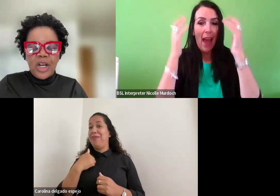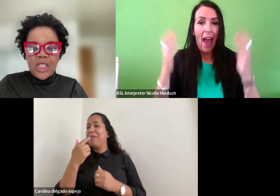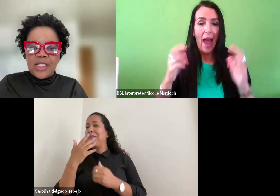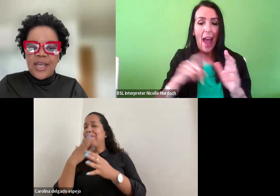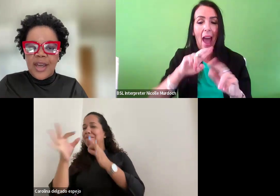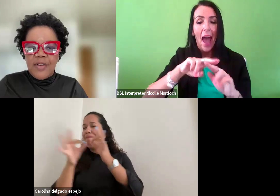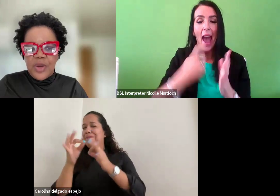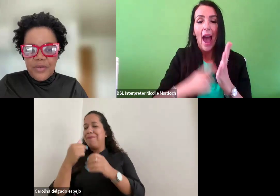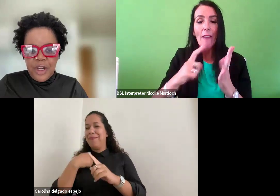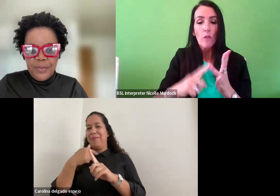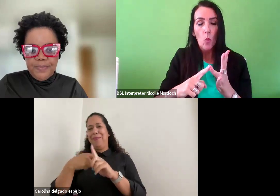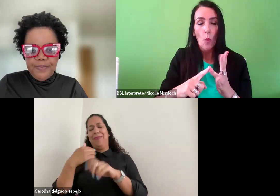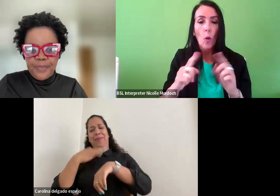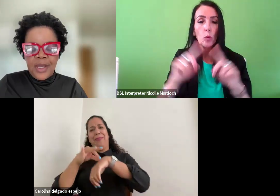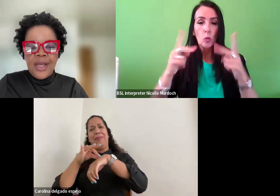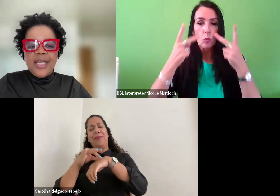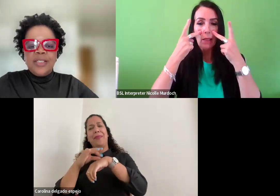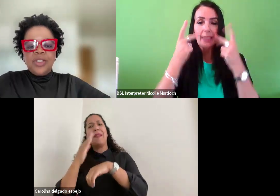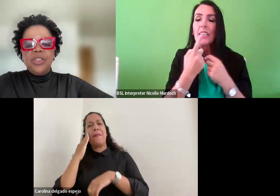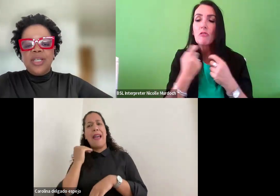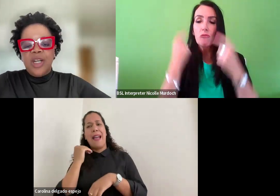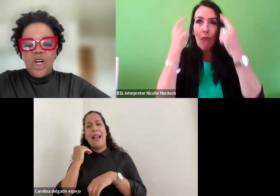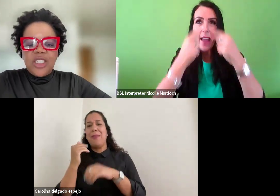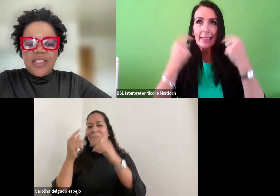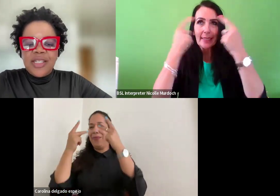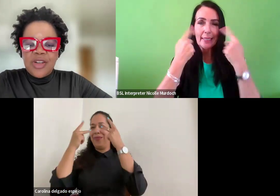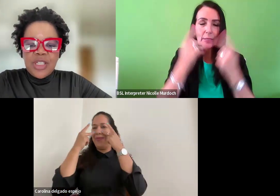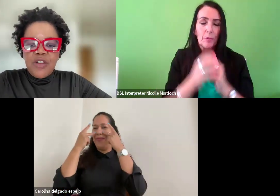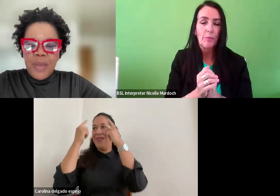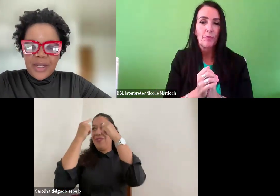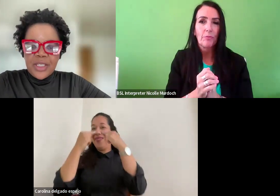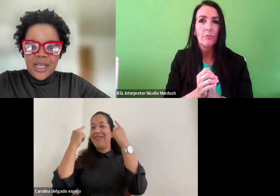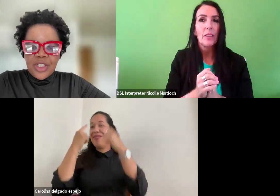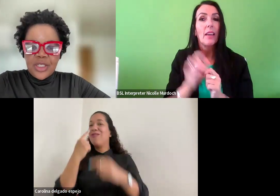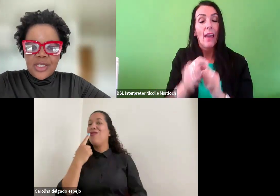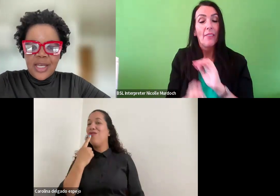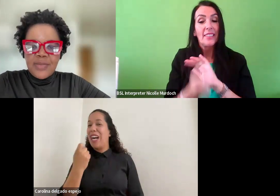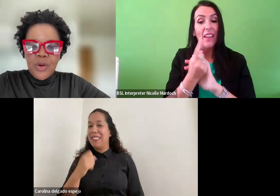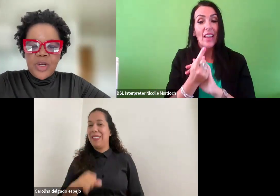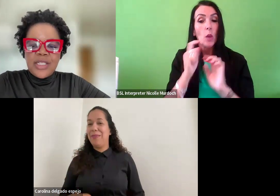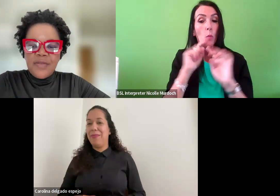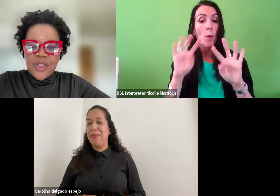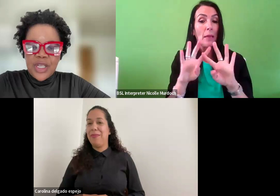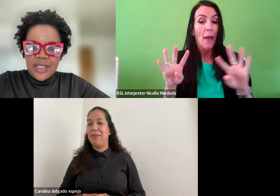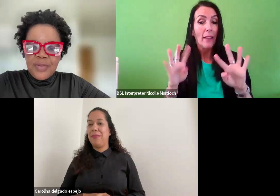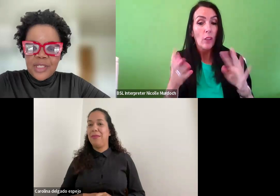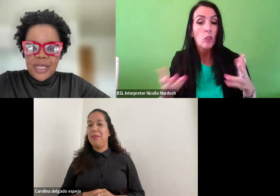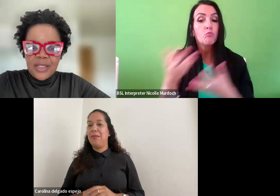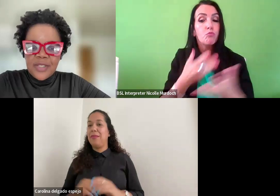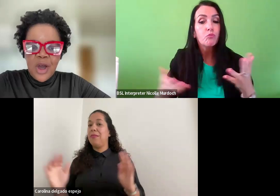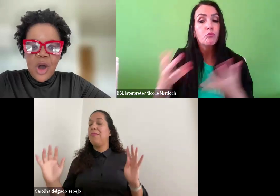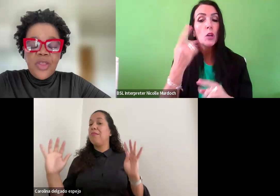my reading glasses have a red frame. Digital Dialogues is a series of panel discussions exploring civil